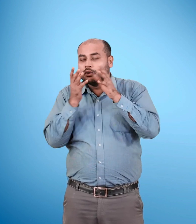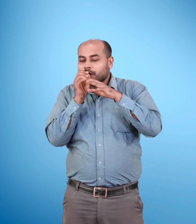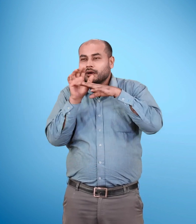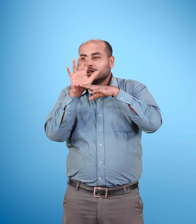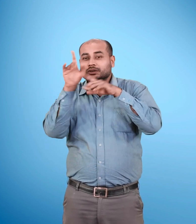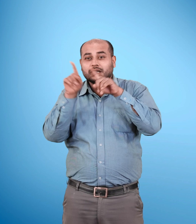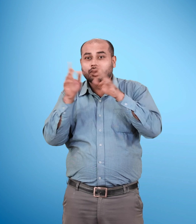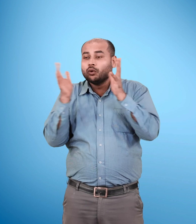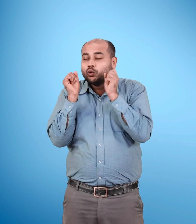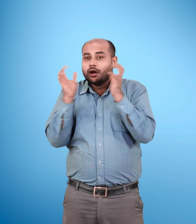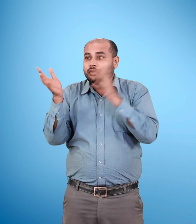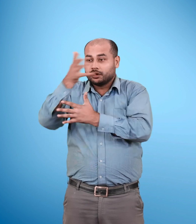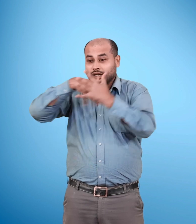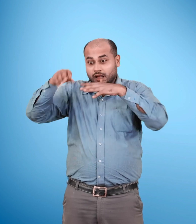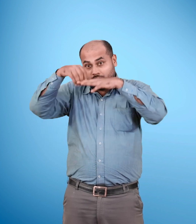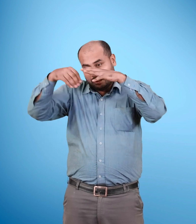and seems to disappear in the soil.